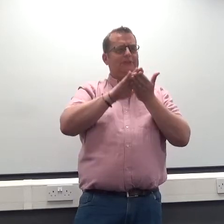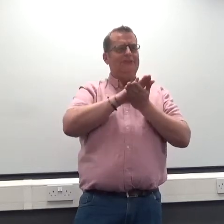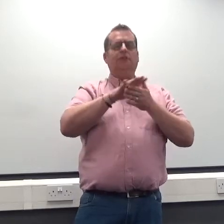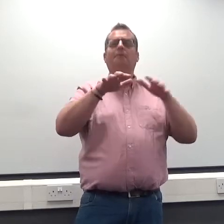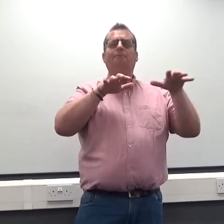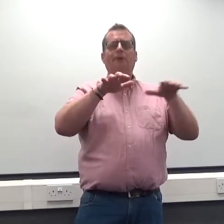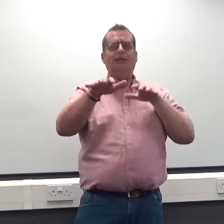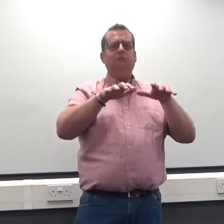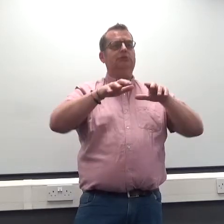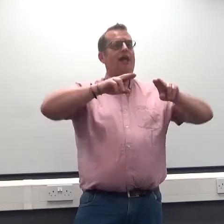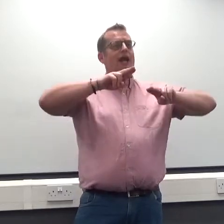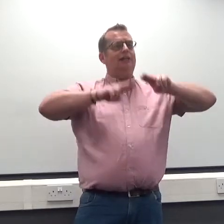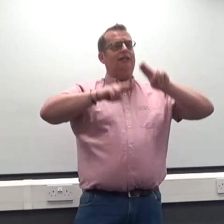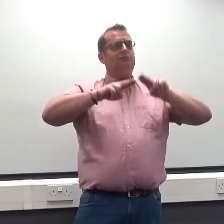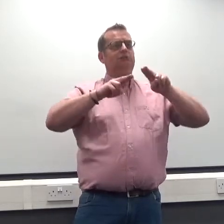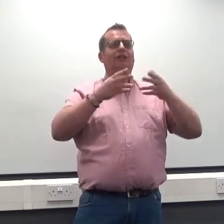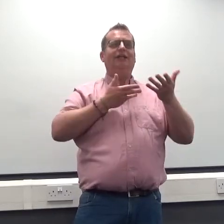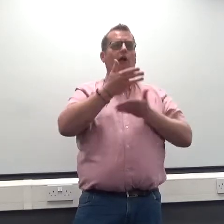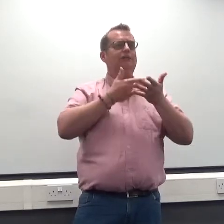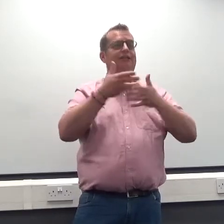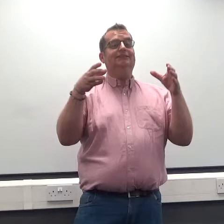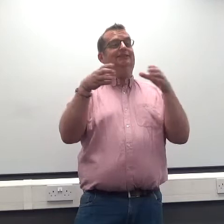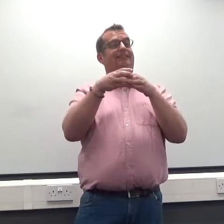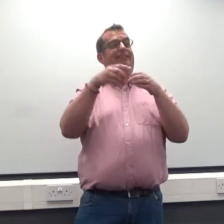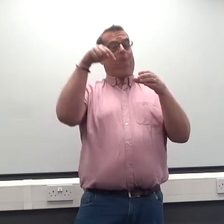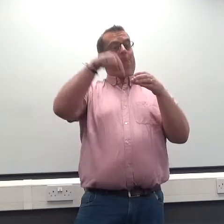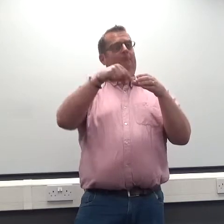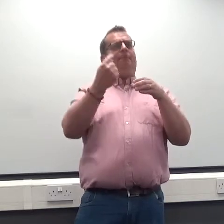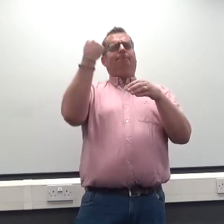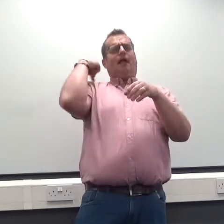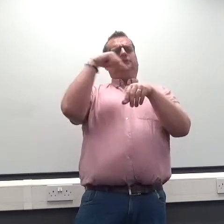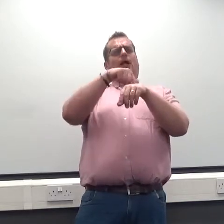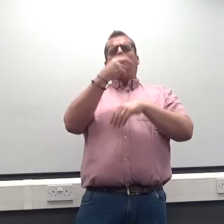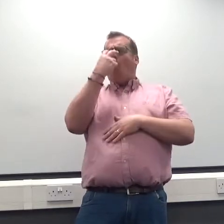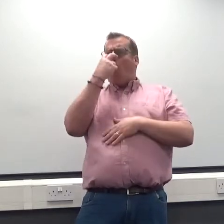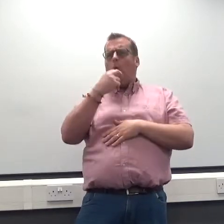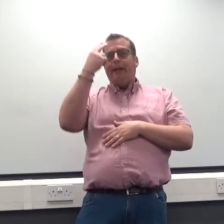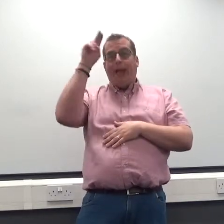called PAT, and that means it's a Placement Assessment Centre,